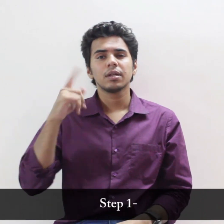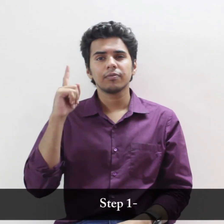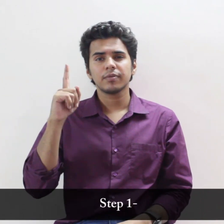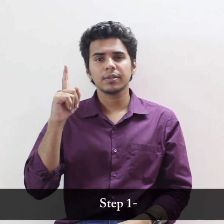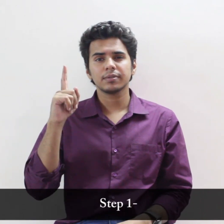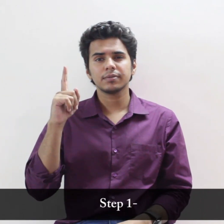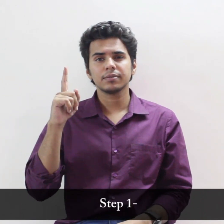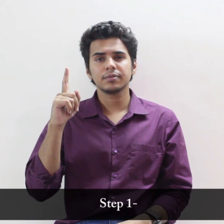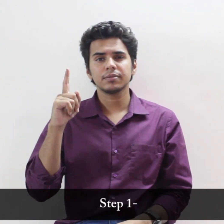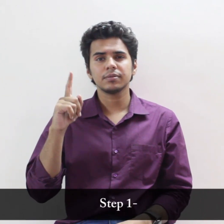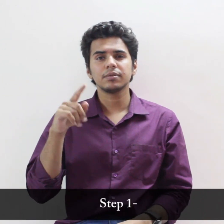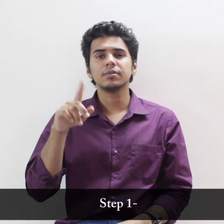Step 1.